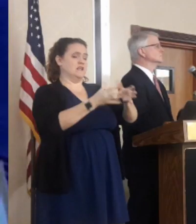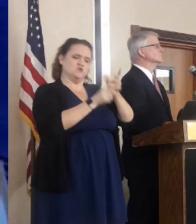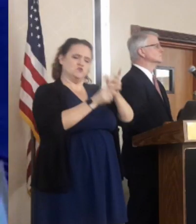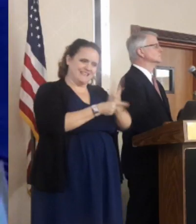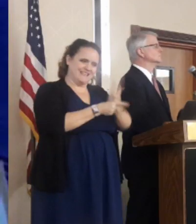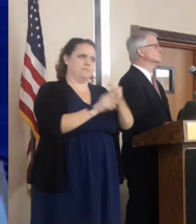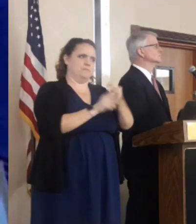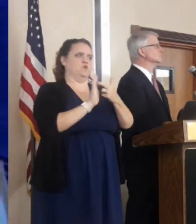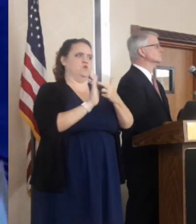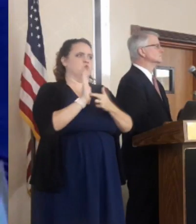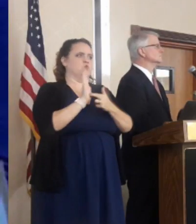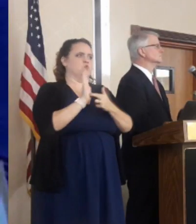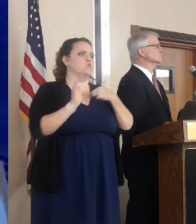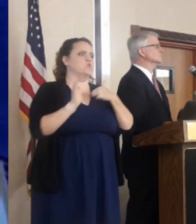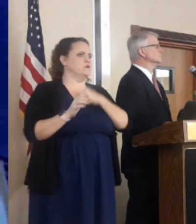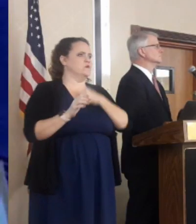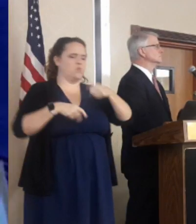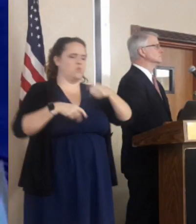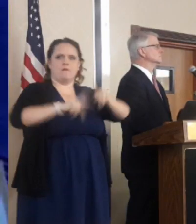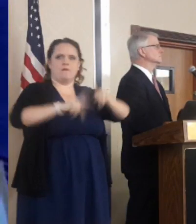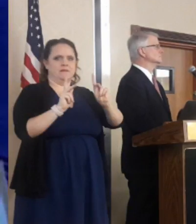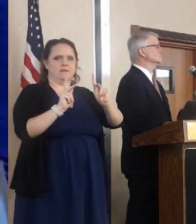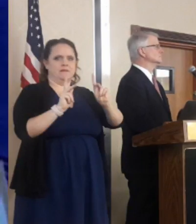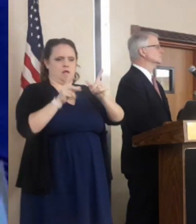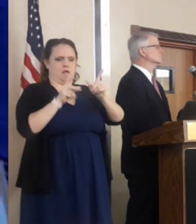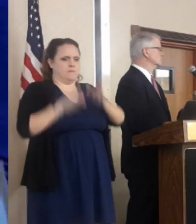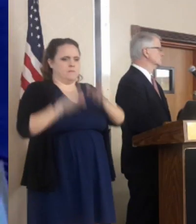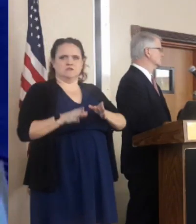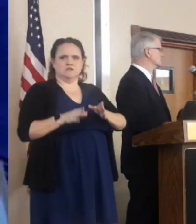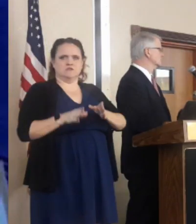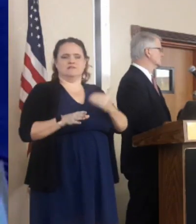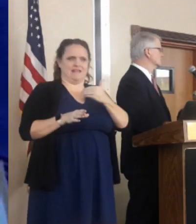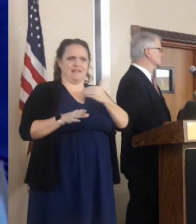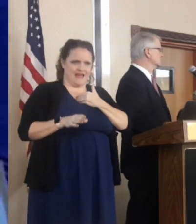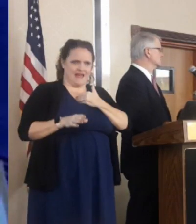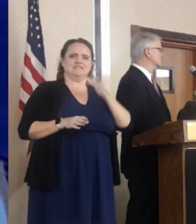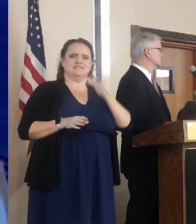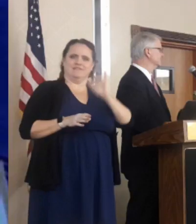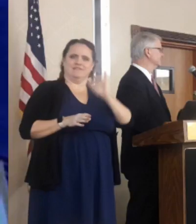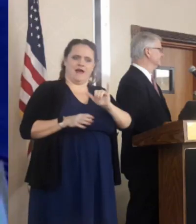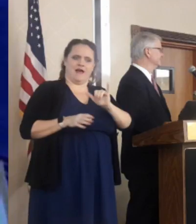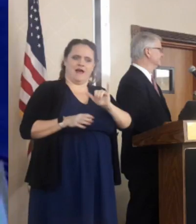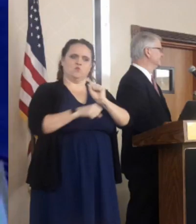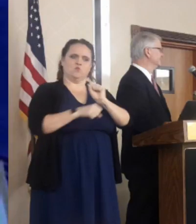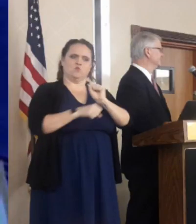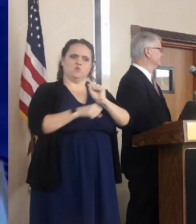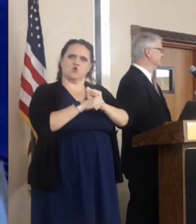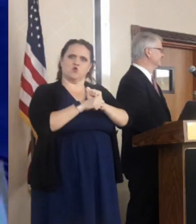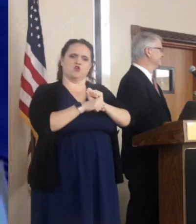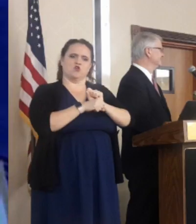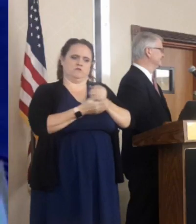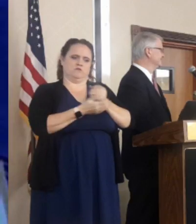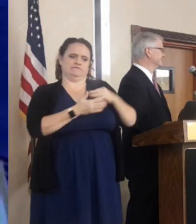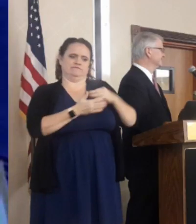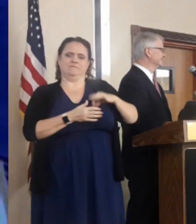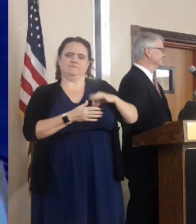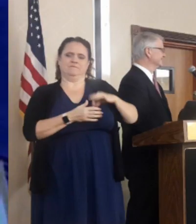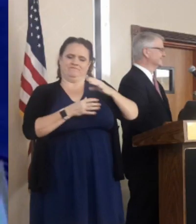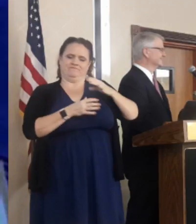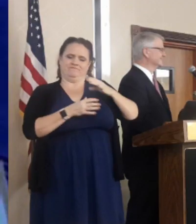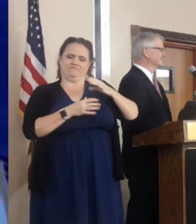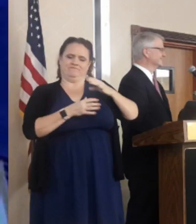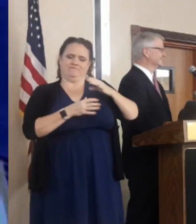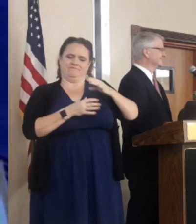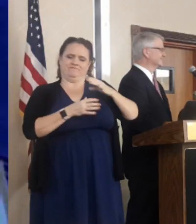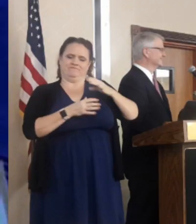not permit persons with a pecuniary interest that's subject to the whim of their employer or that serve as a lobbyist